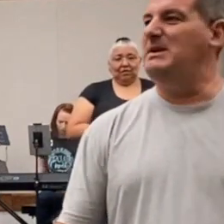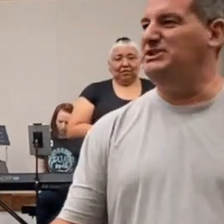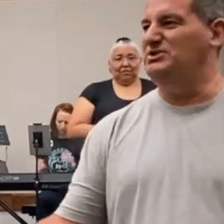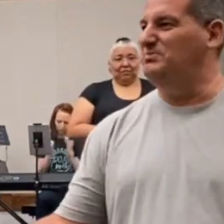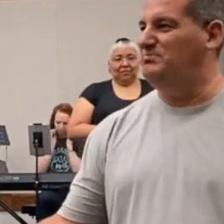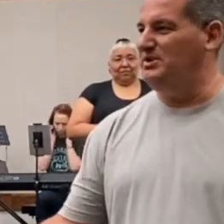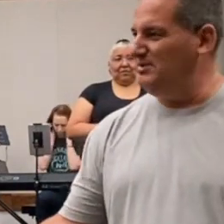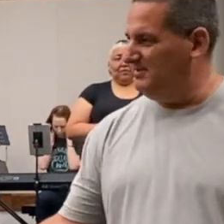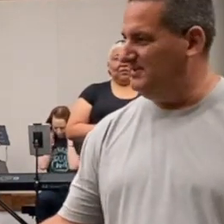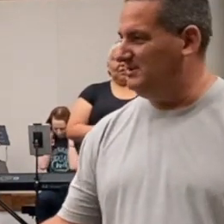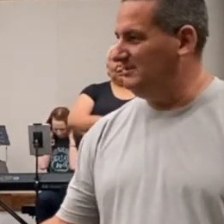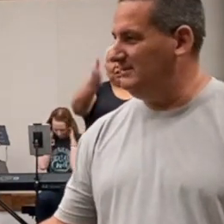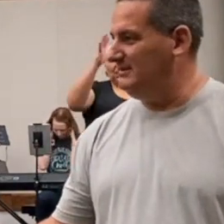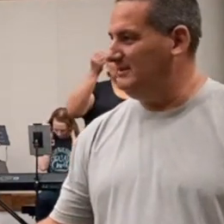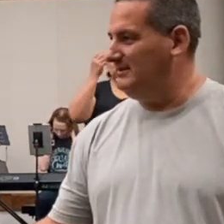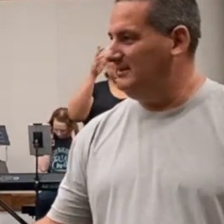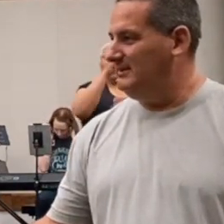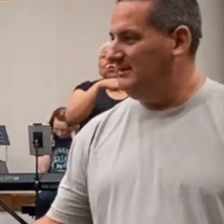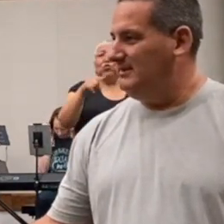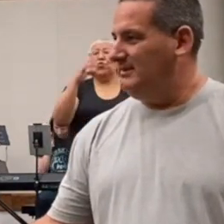He made you beautiful